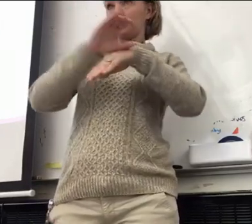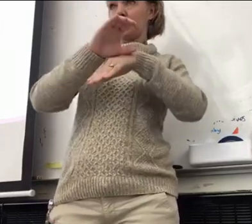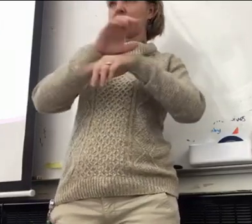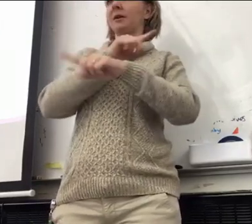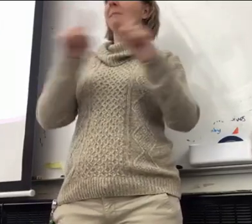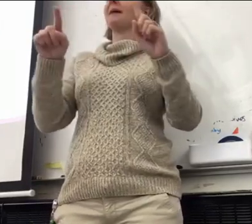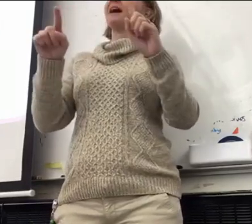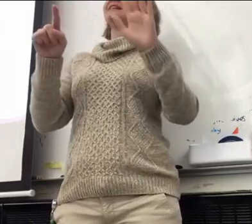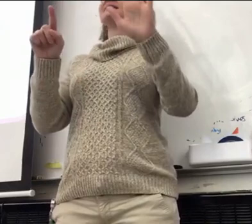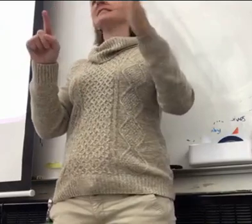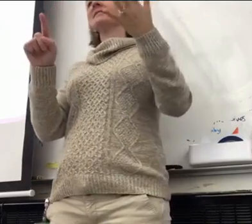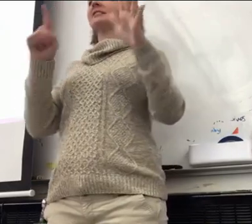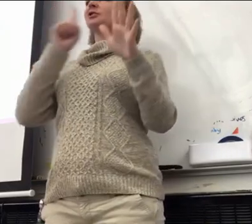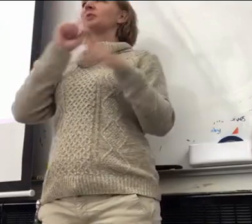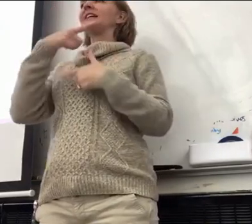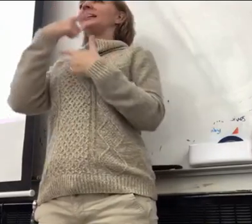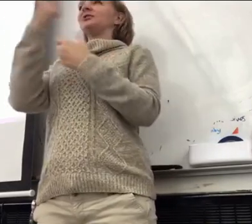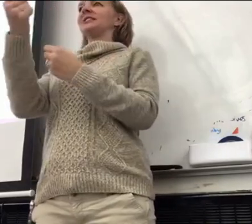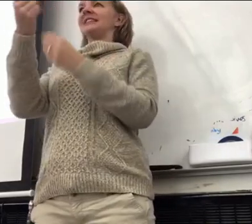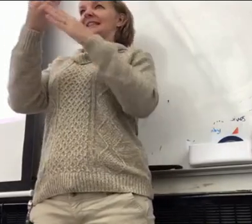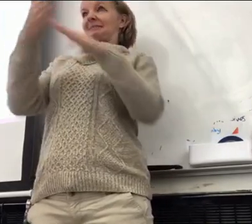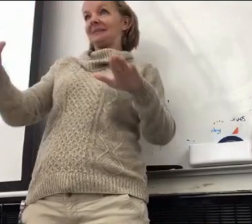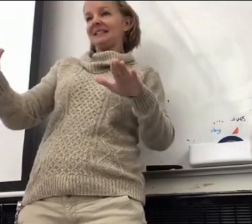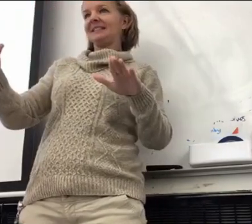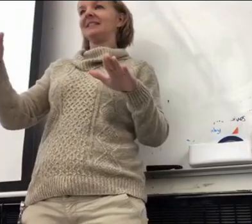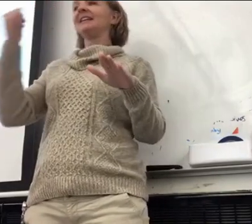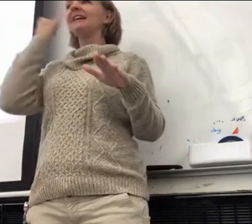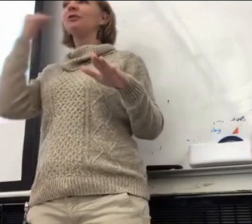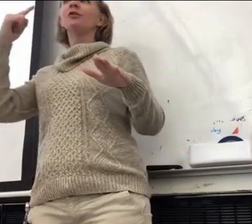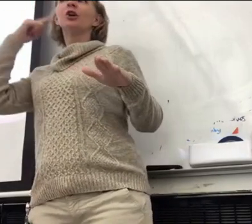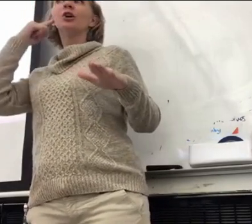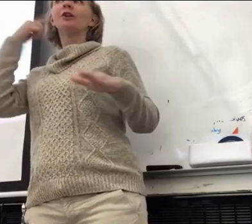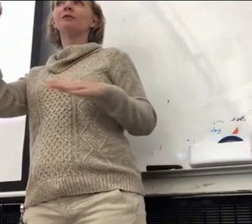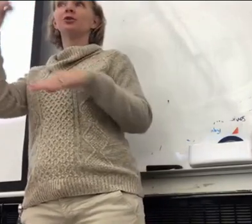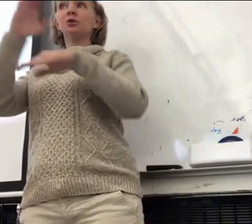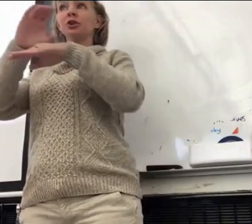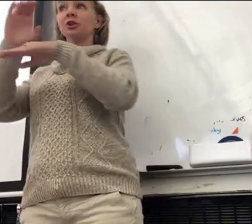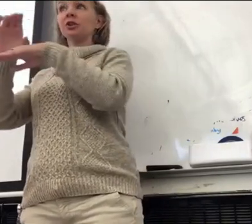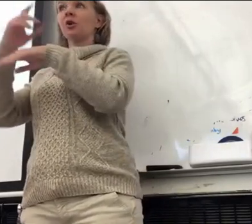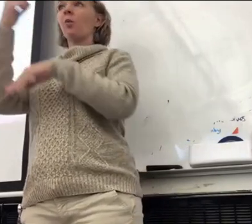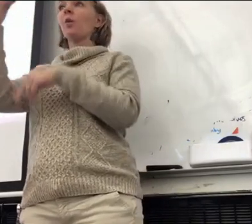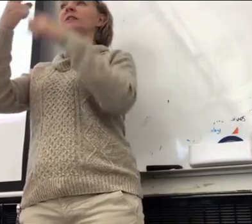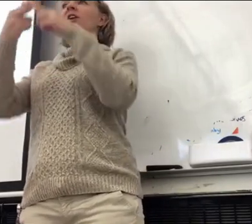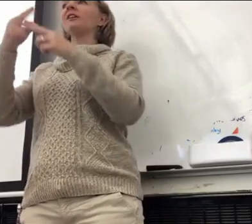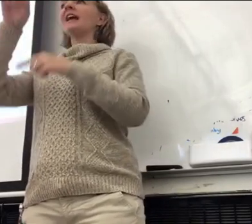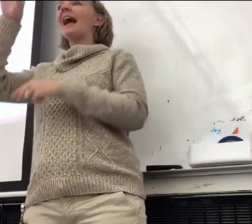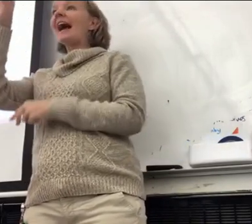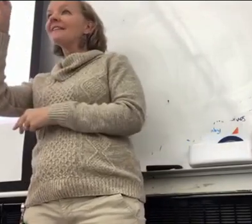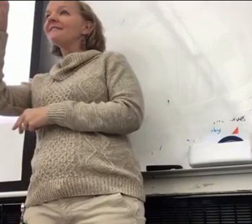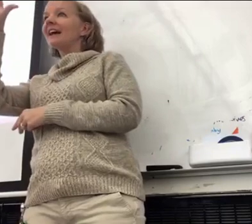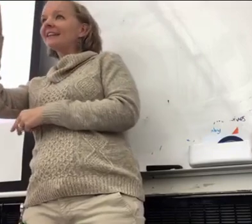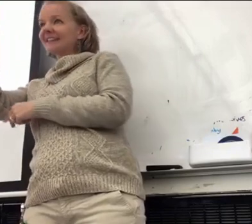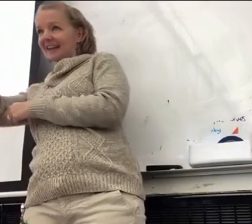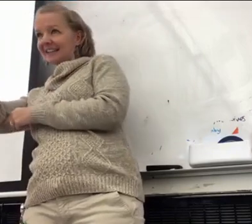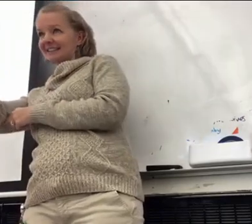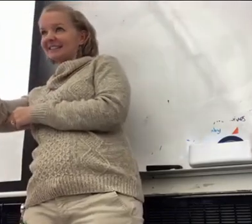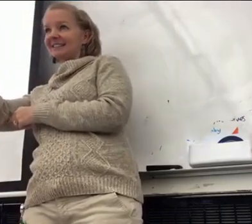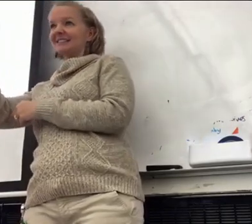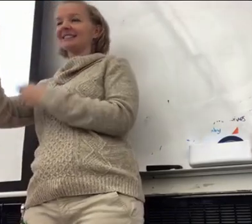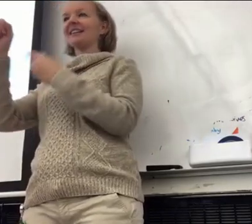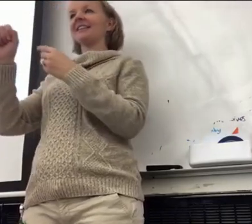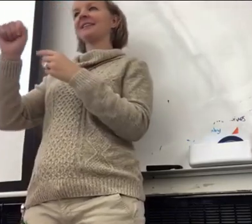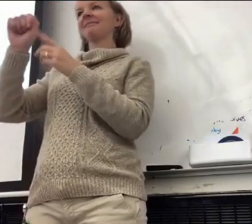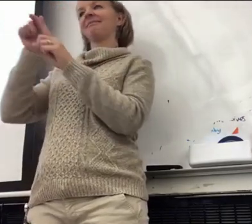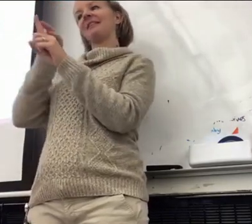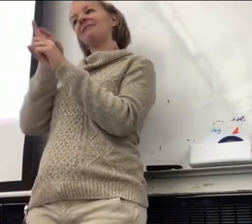and this is where it gets into a really interesting split, if you have ever heard of two churches, one is called the FLDS Church, the Fundamentalist